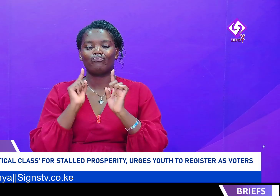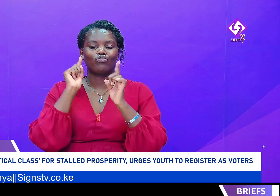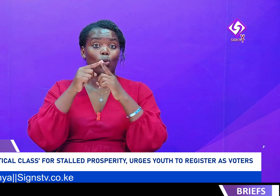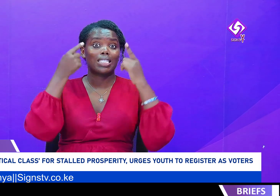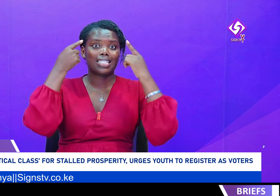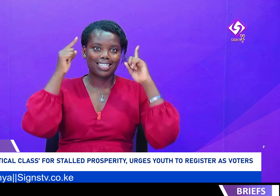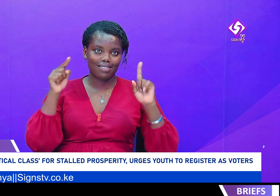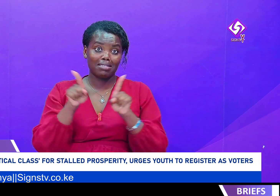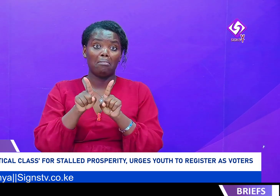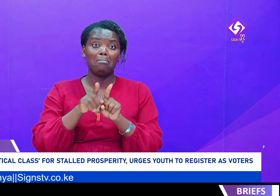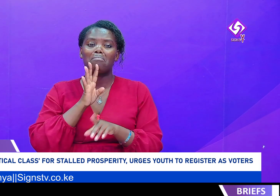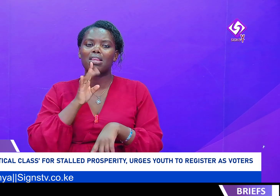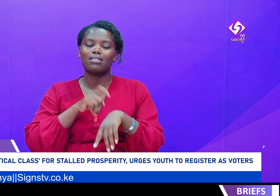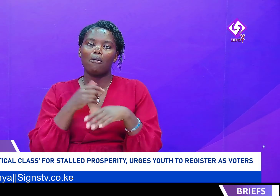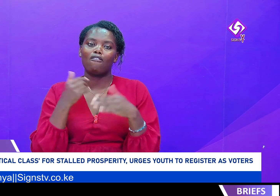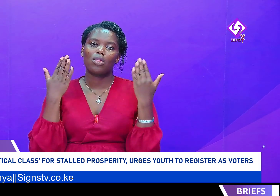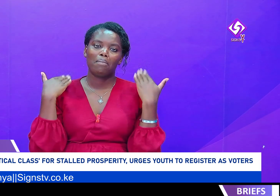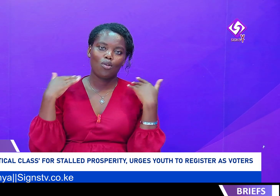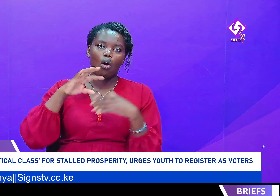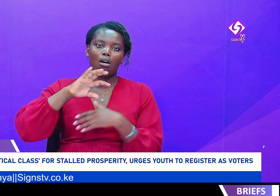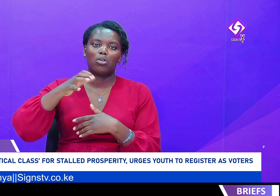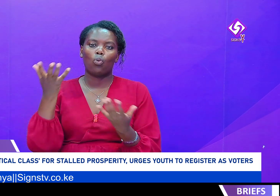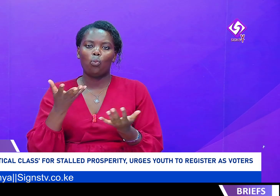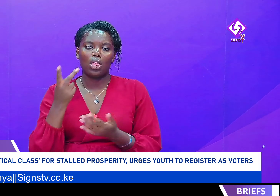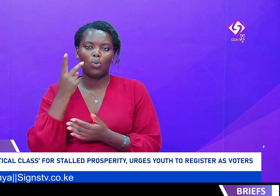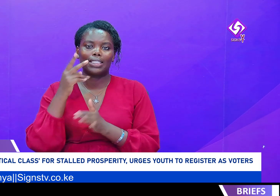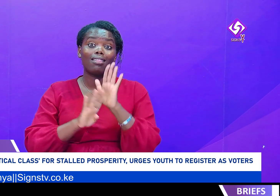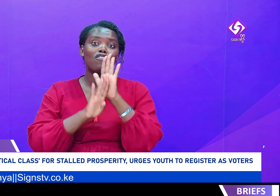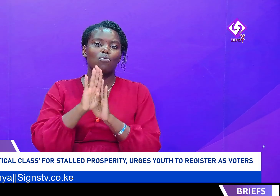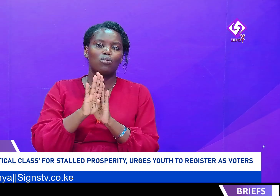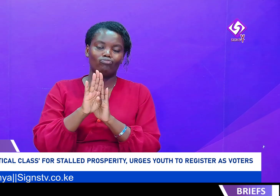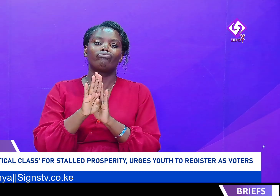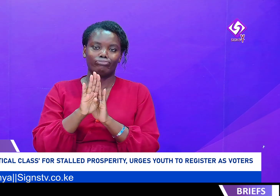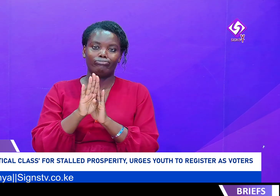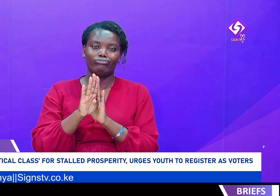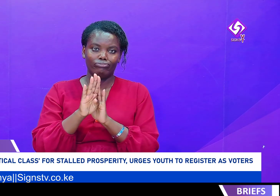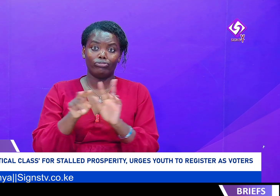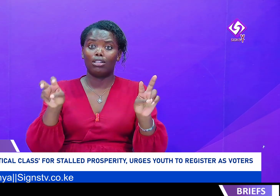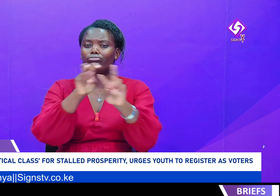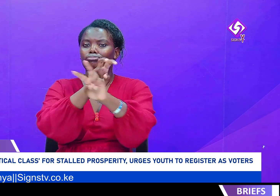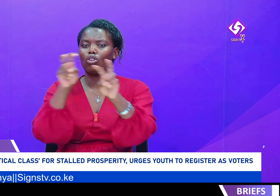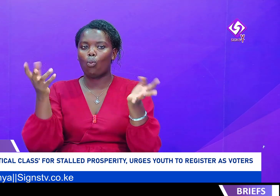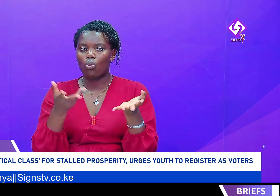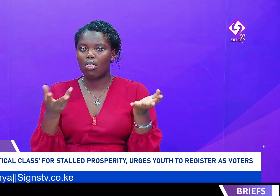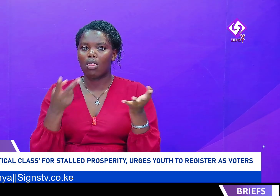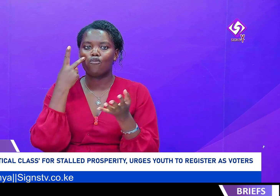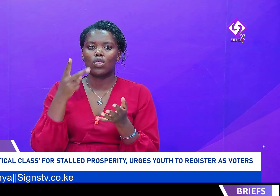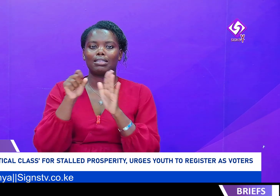country's progress towards prosperity. Speaking in Meru County during a development tour, the head of